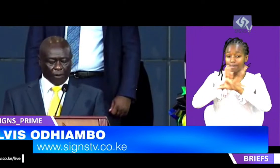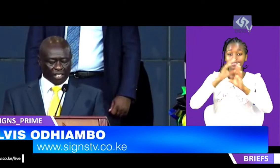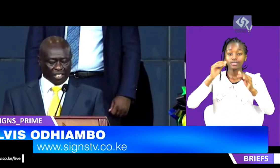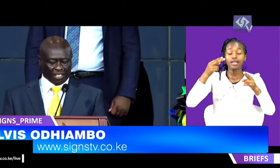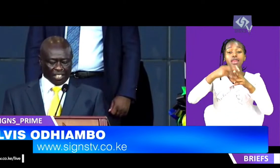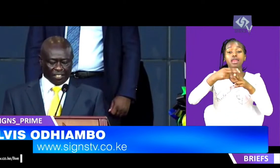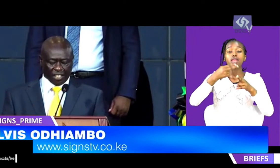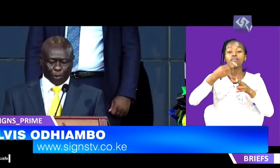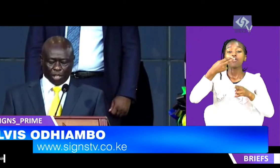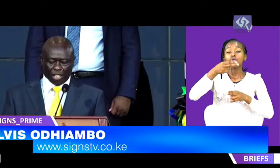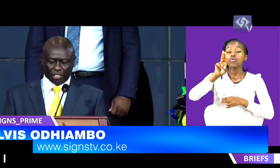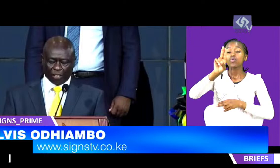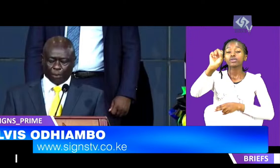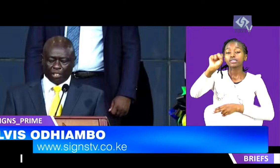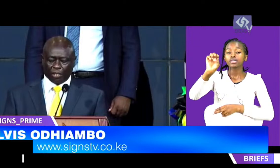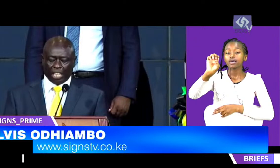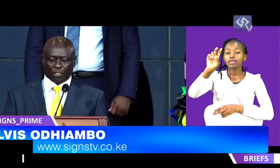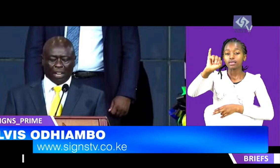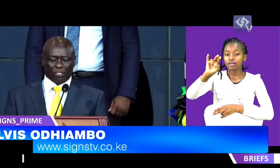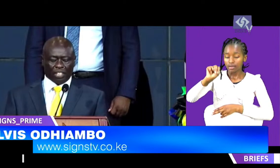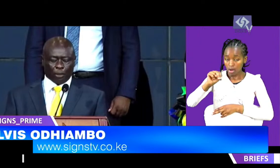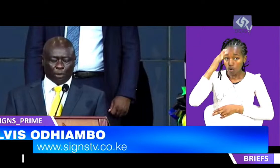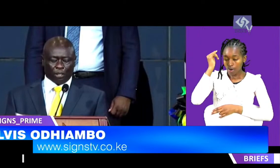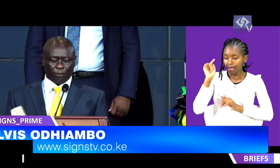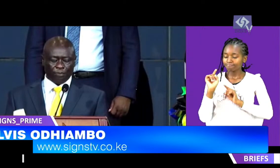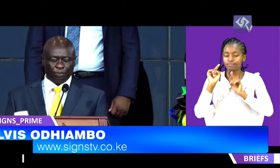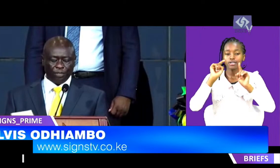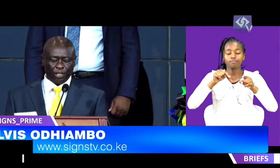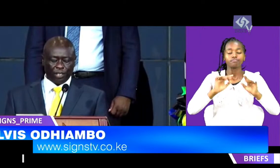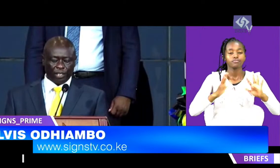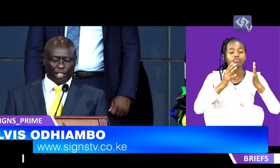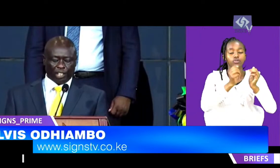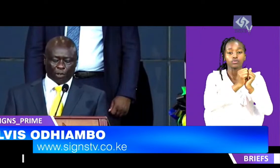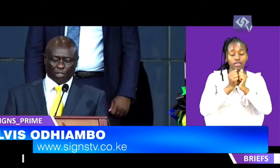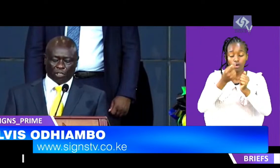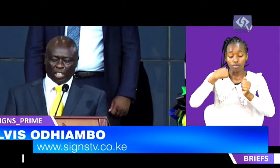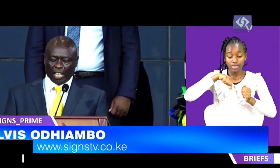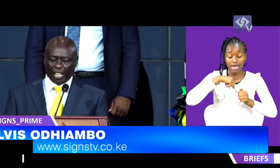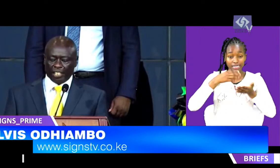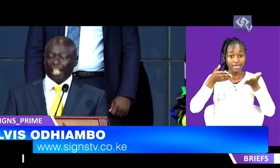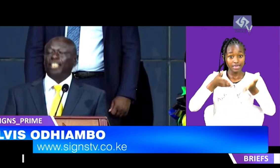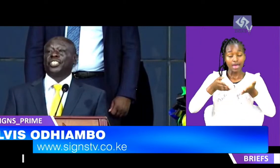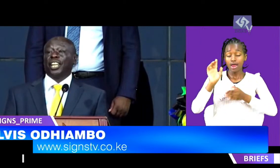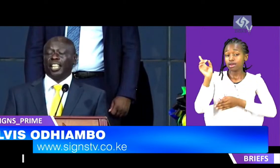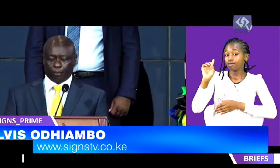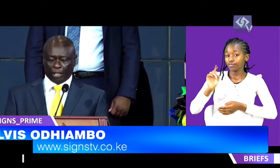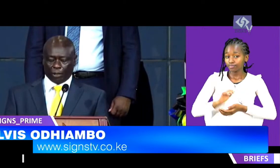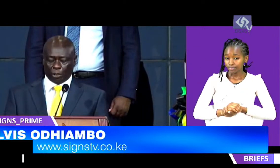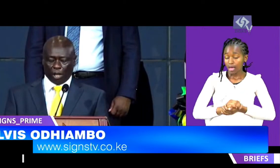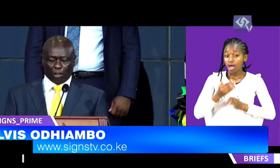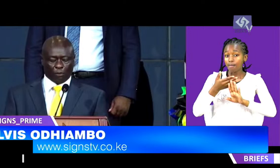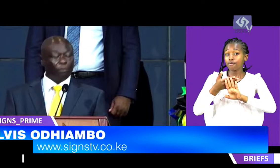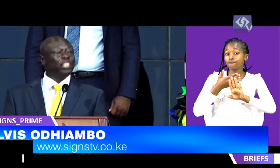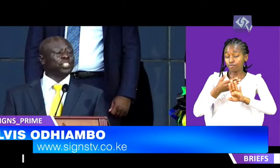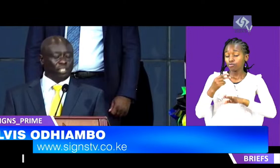our 60th Jamhuri Day celebration last month in Nairobi. It was not only a kind gesture but also a